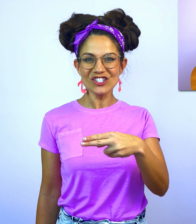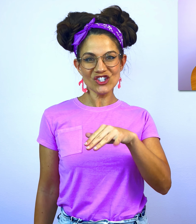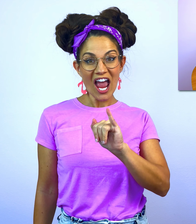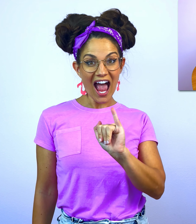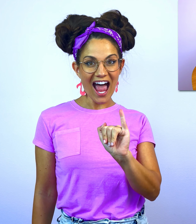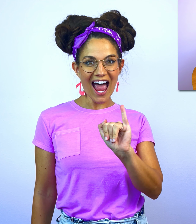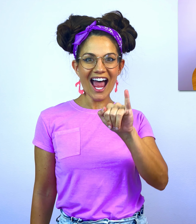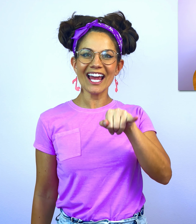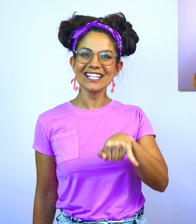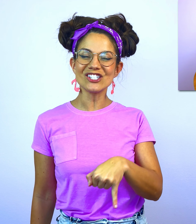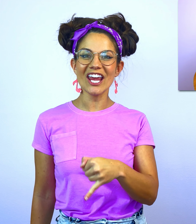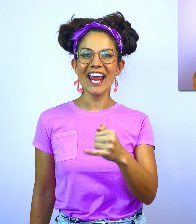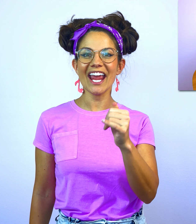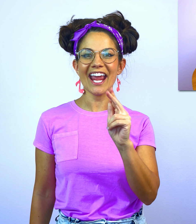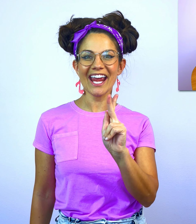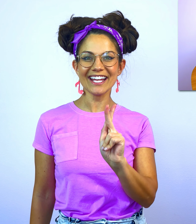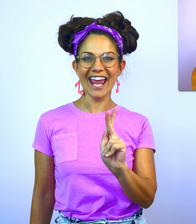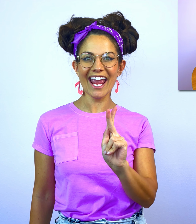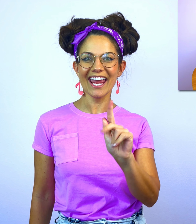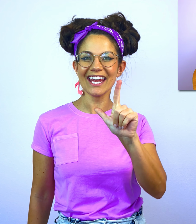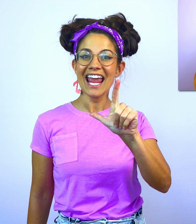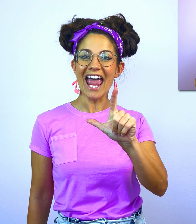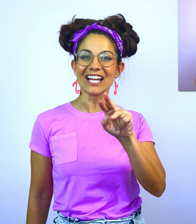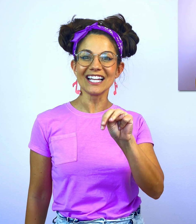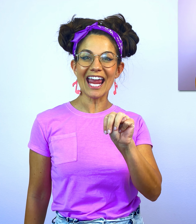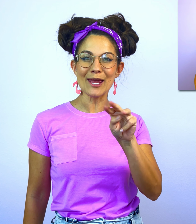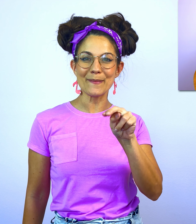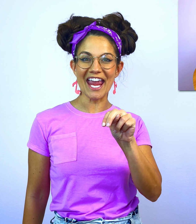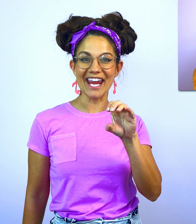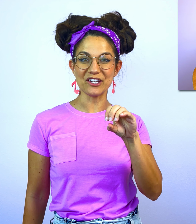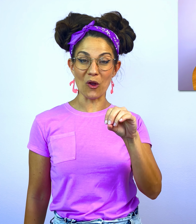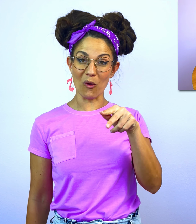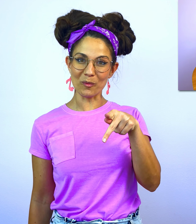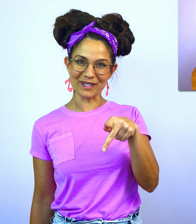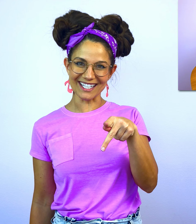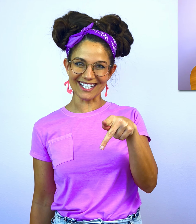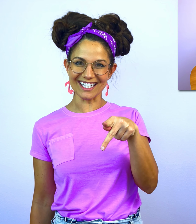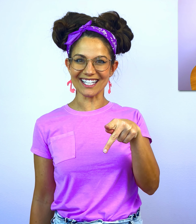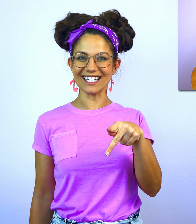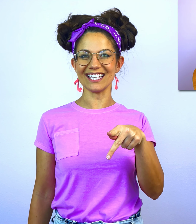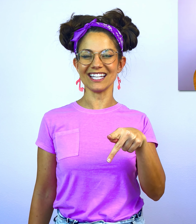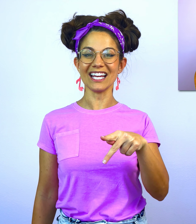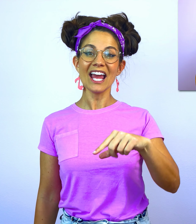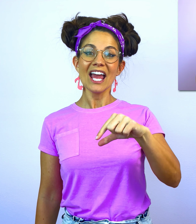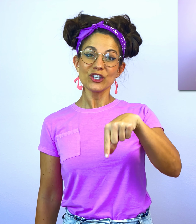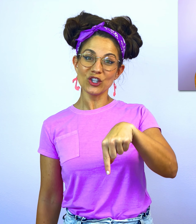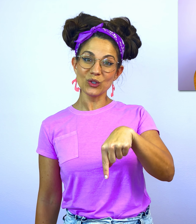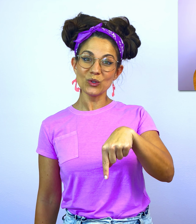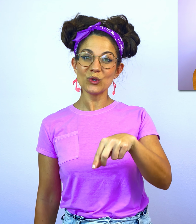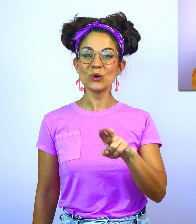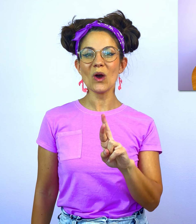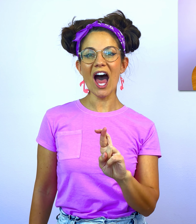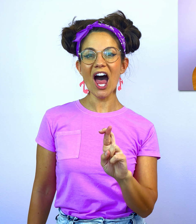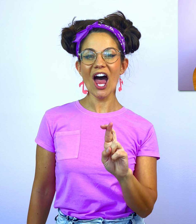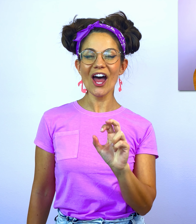H, I, J, K, L, M, N, O, P, Q,